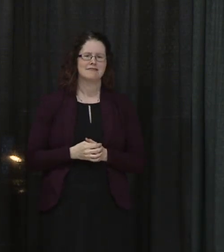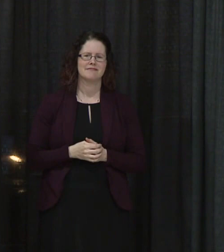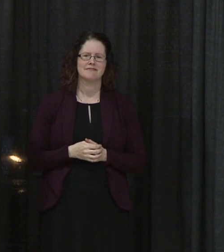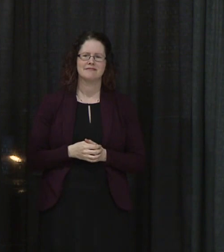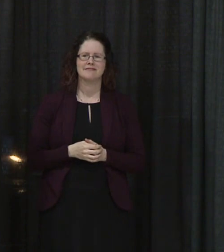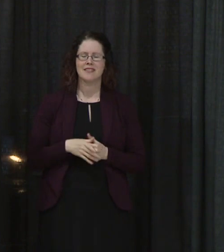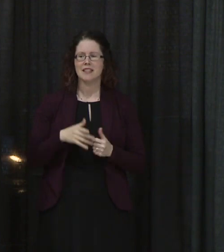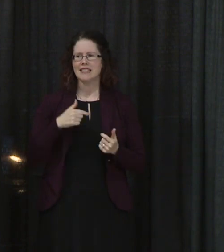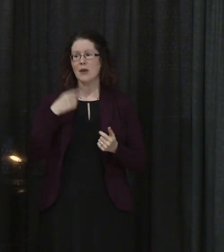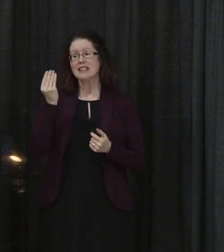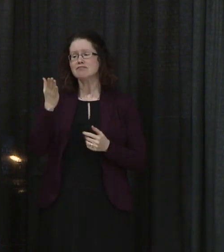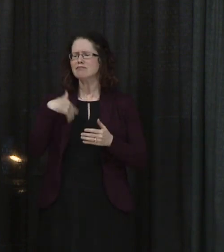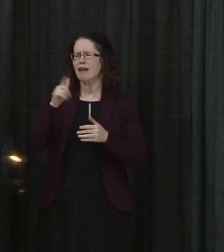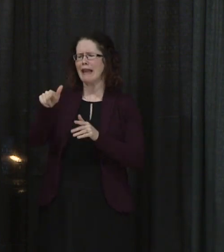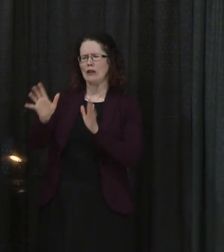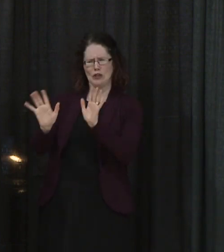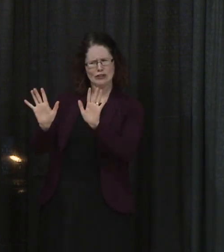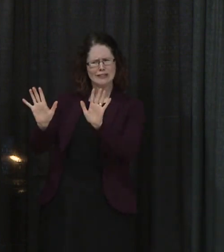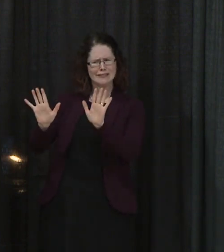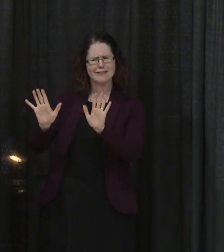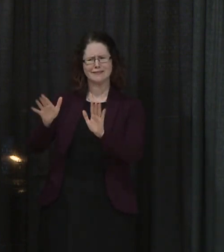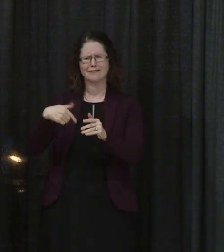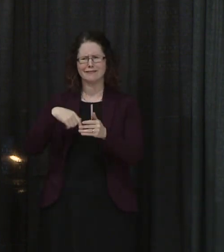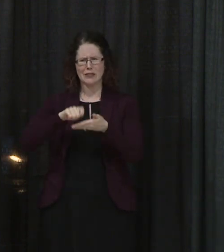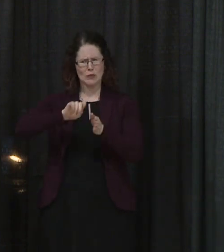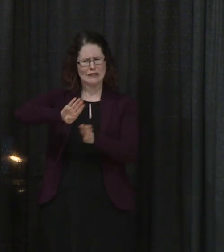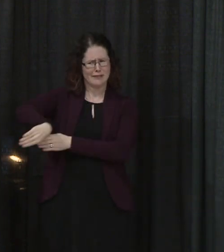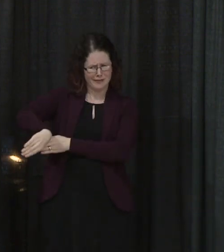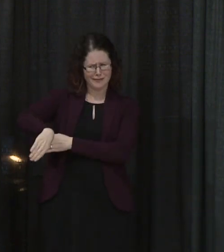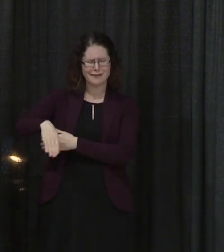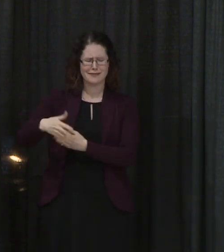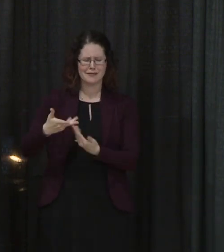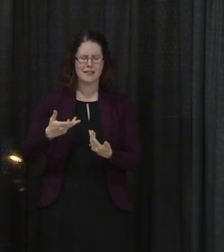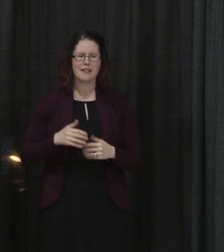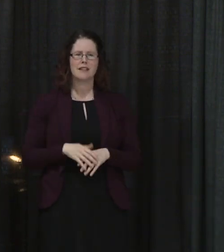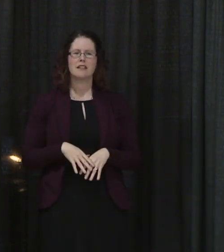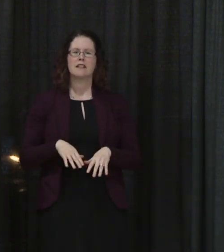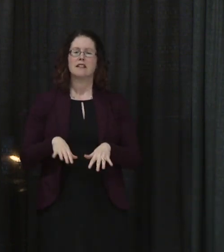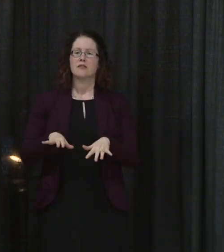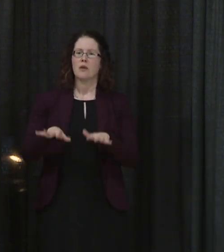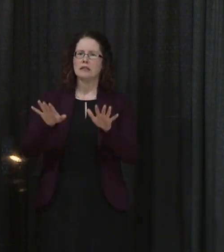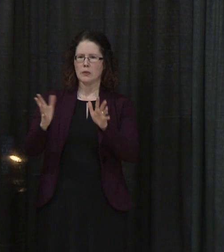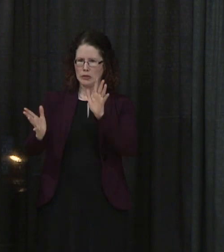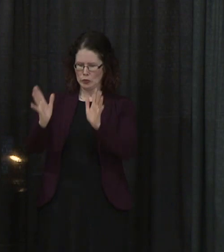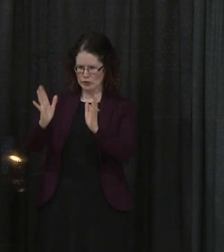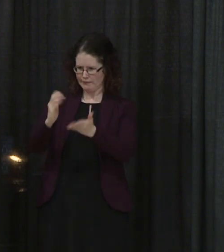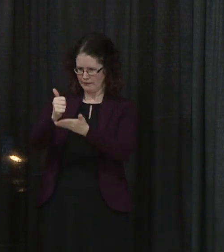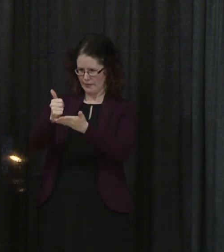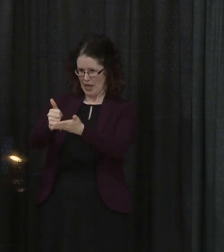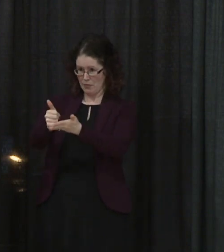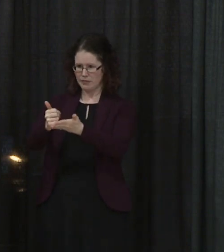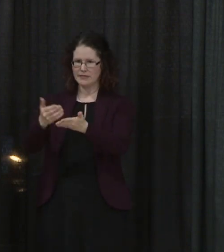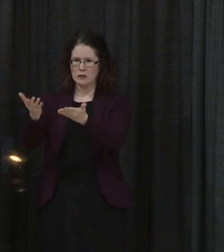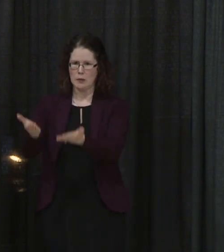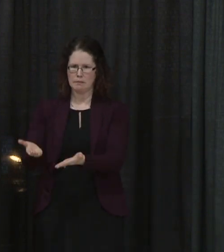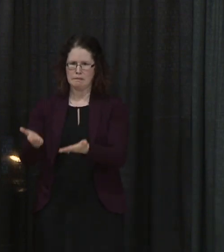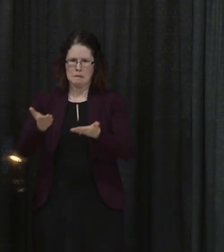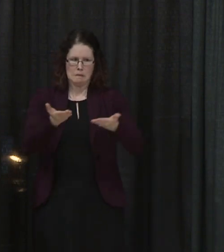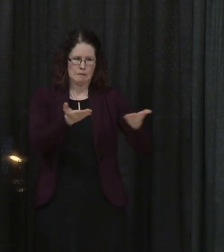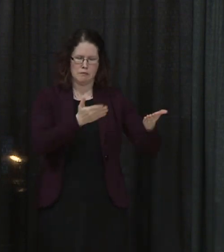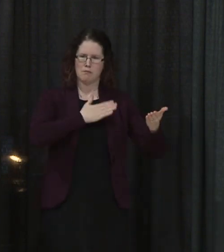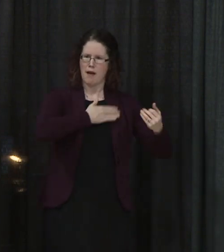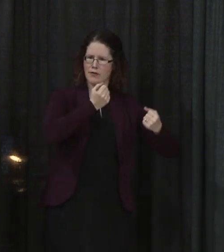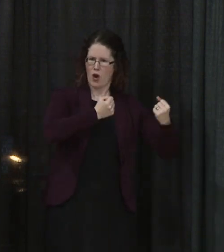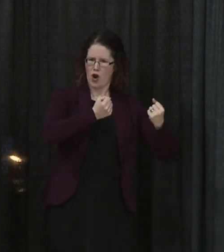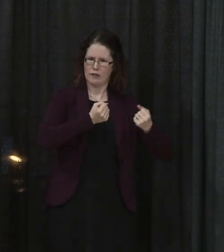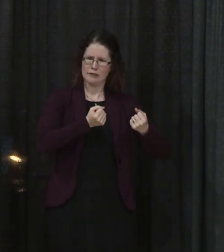I said, "We'll worry about that later." And after things calmed down a little bit, we were able to get her into my car, and